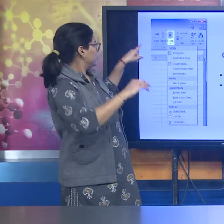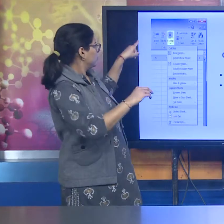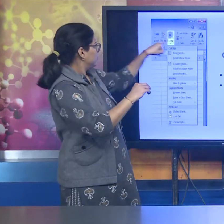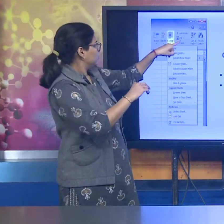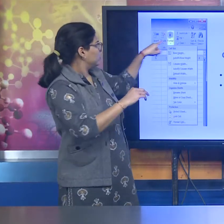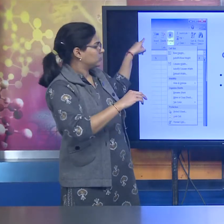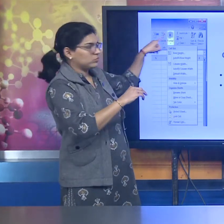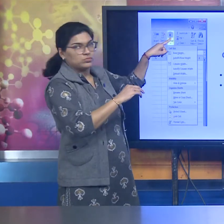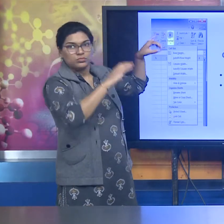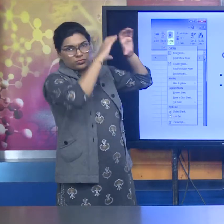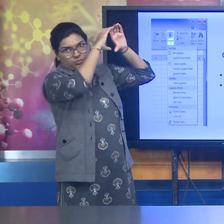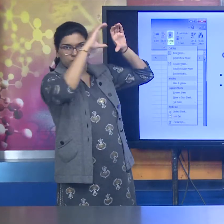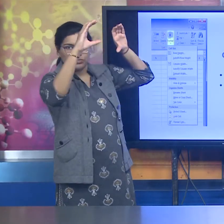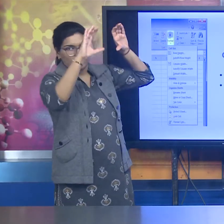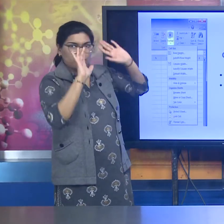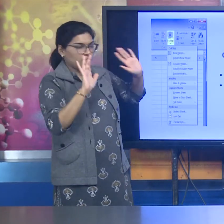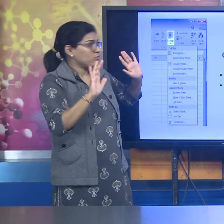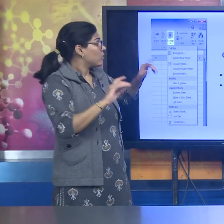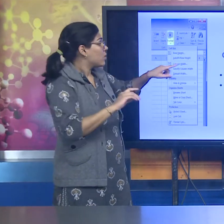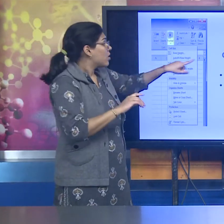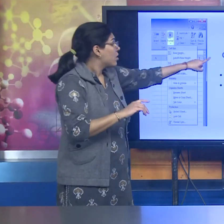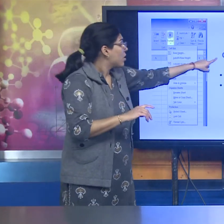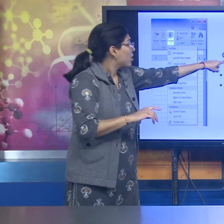Where you can find it.